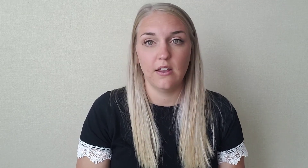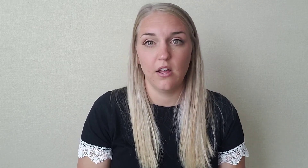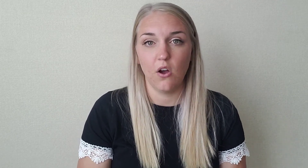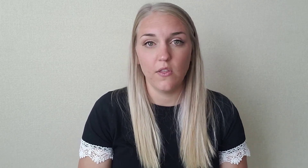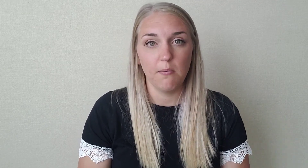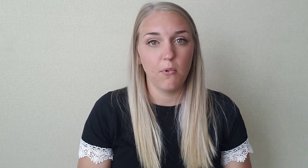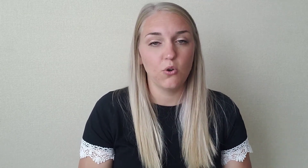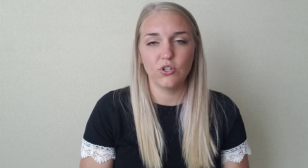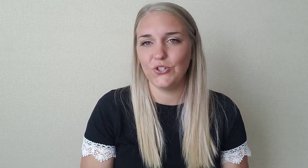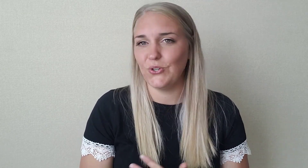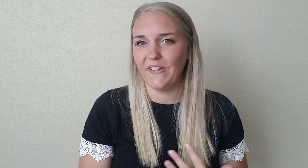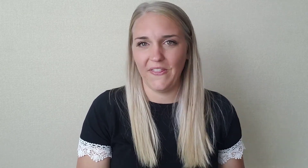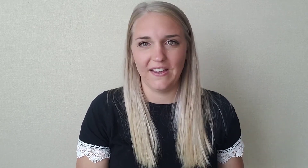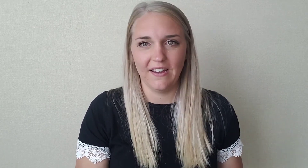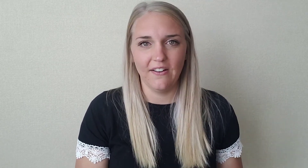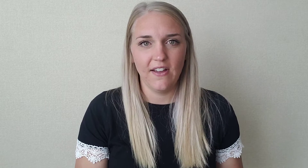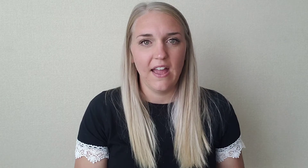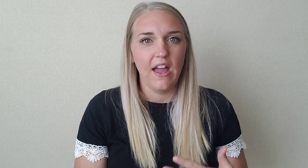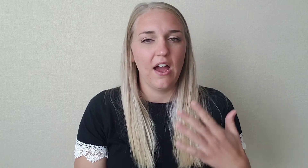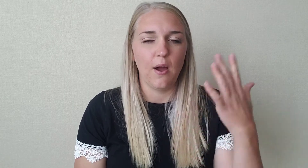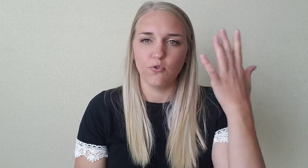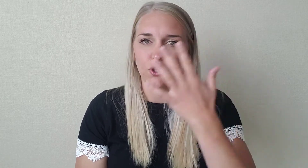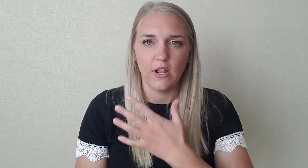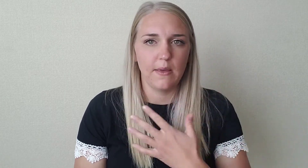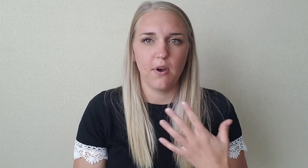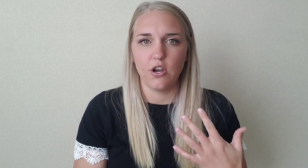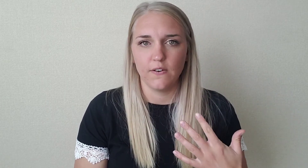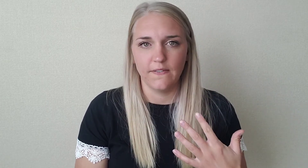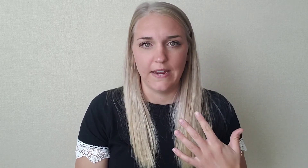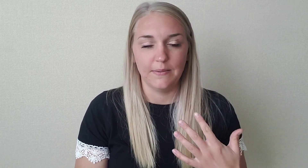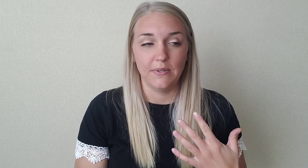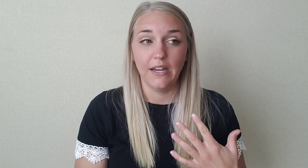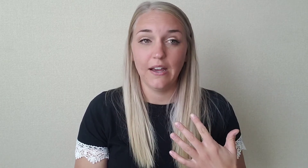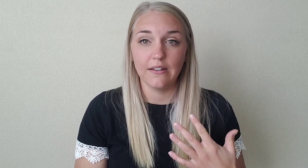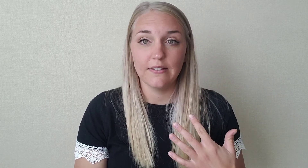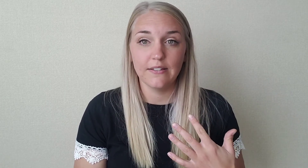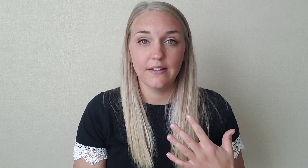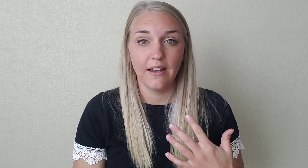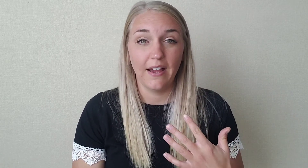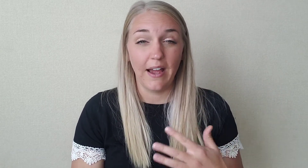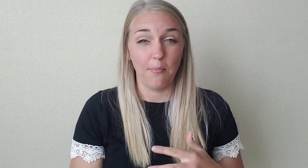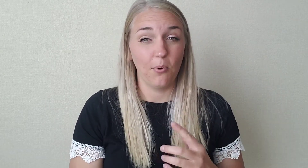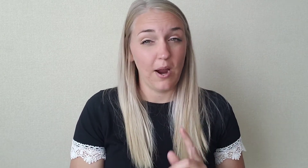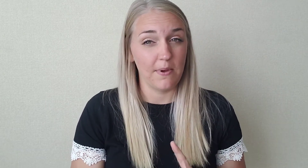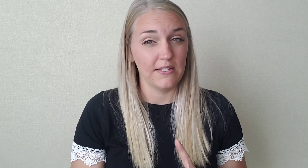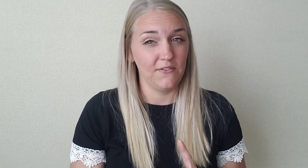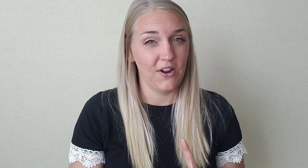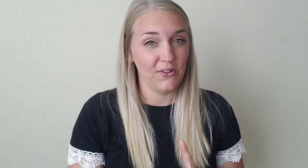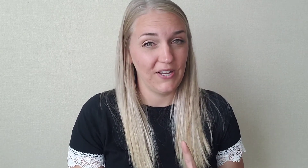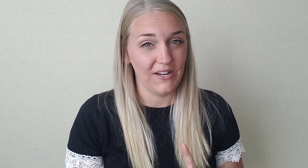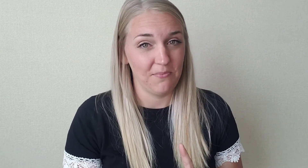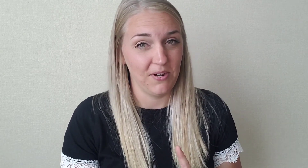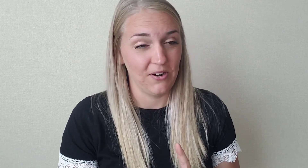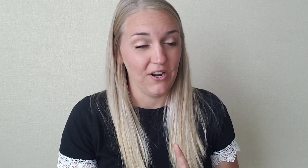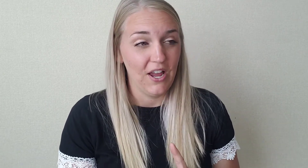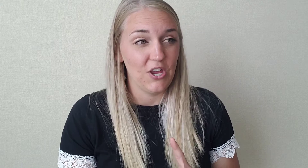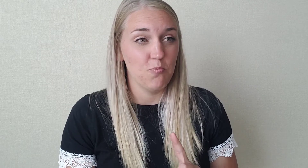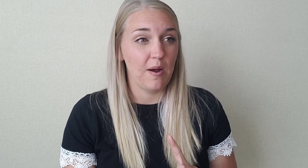all the emotions you can think of, showing them on your face, because I promise if you're not looking in a mirror, you